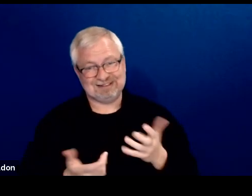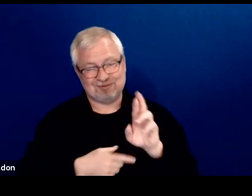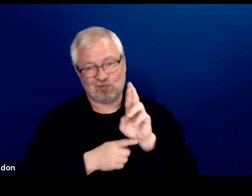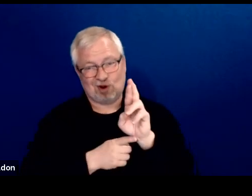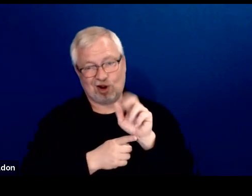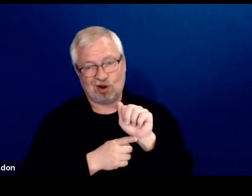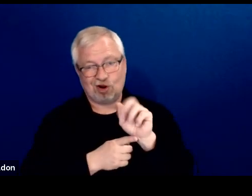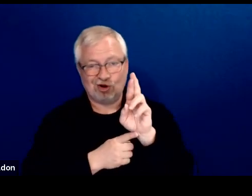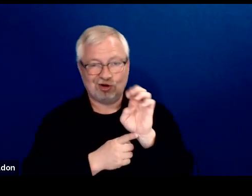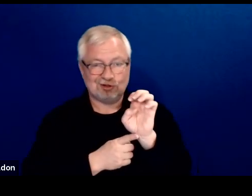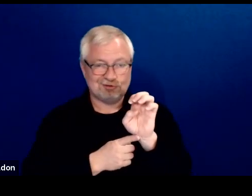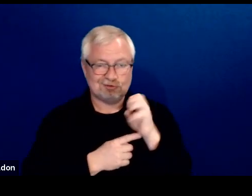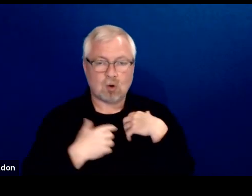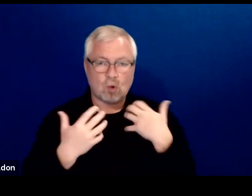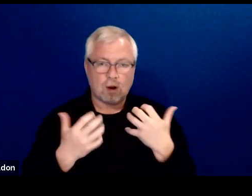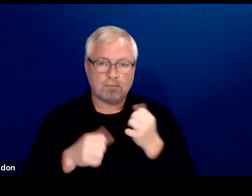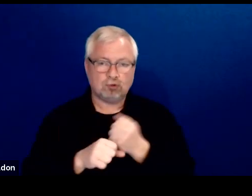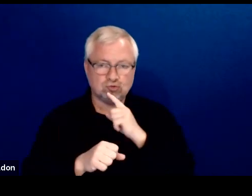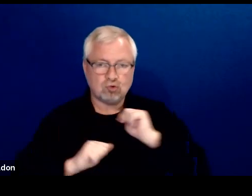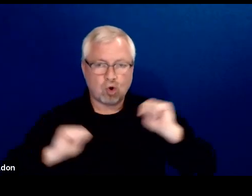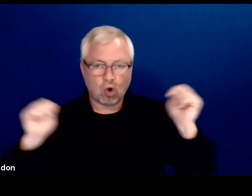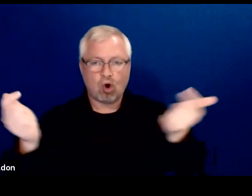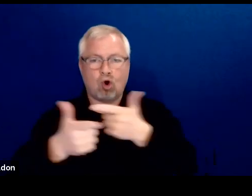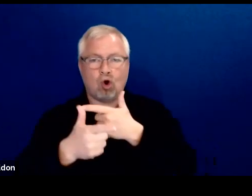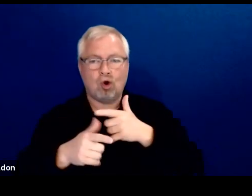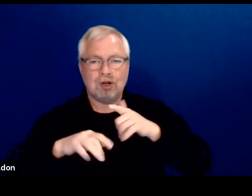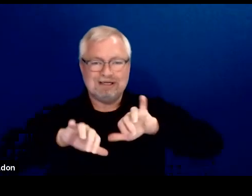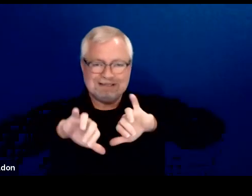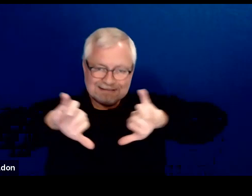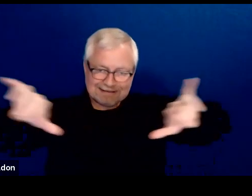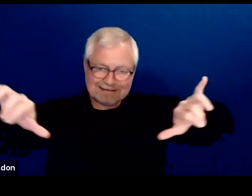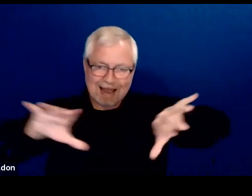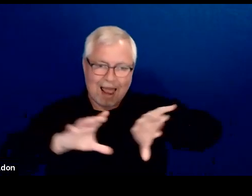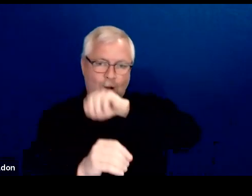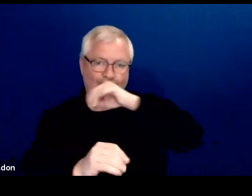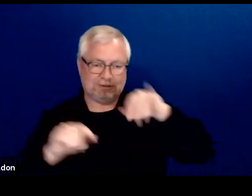out of dangerous situations, and we also want to make sure they can pay their bills.